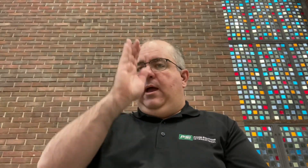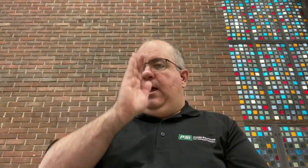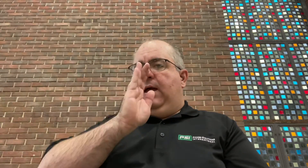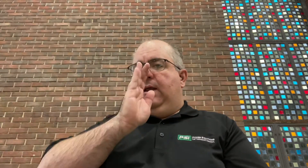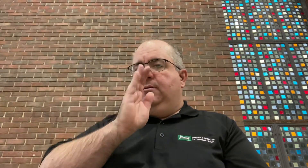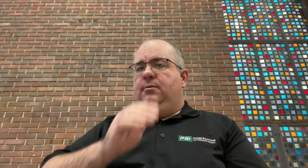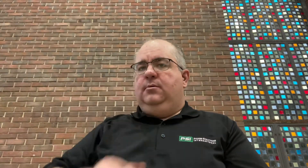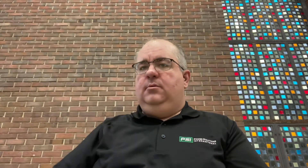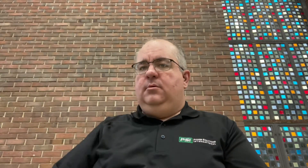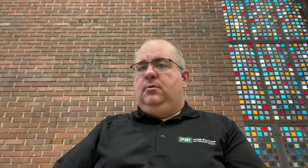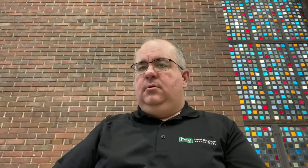God.